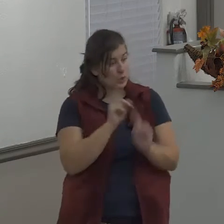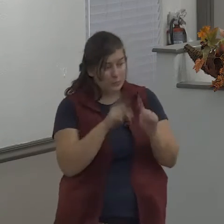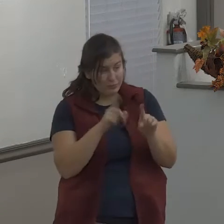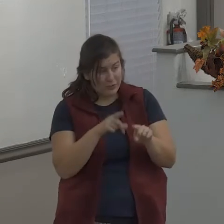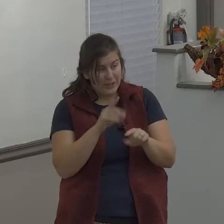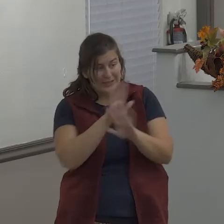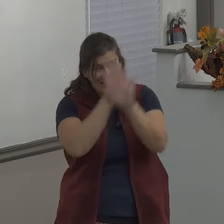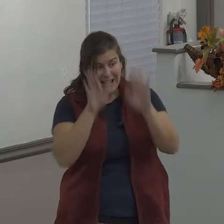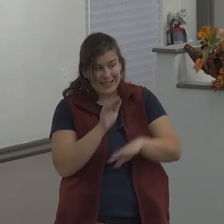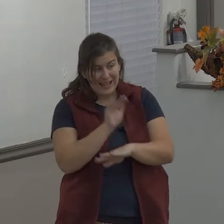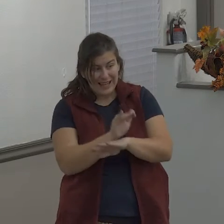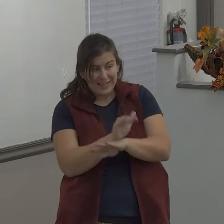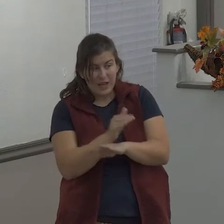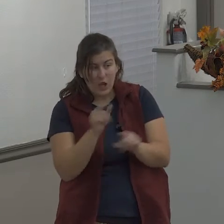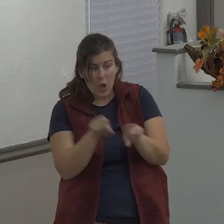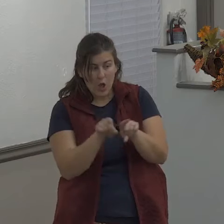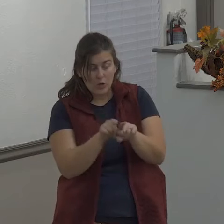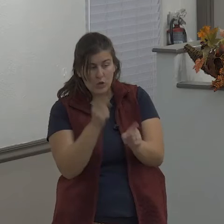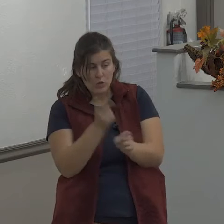And you were there too, right?